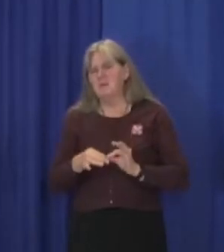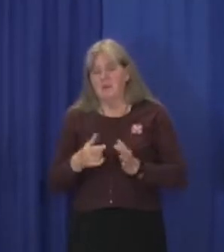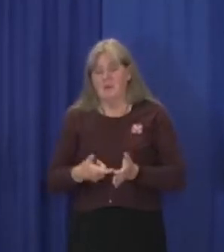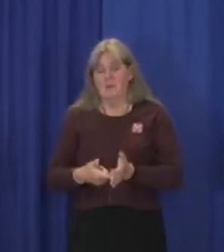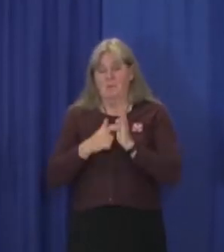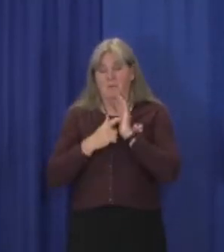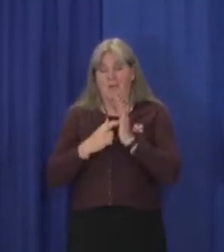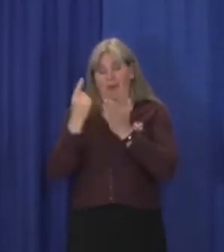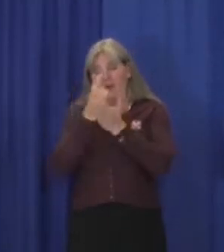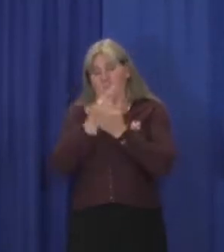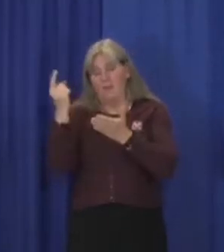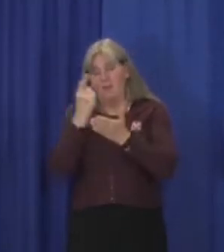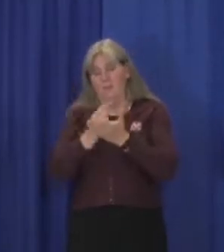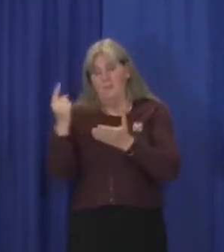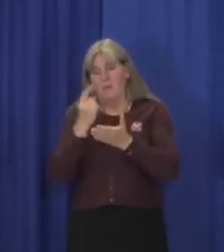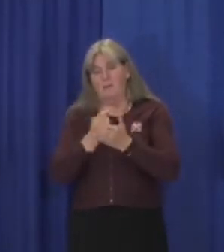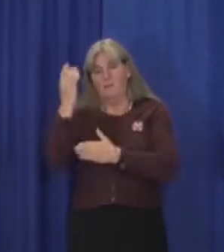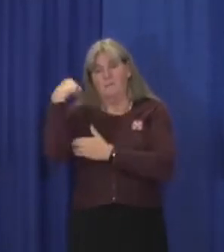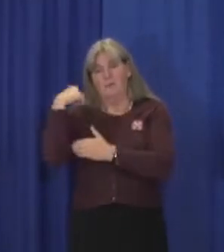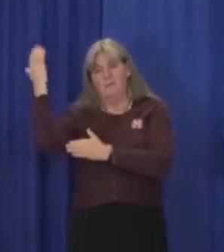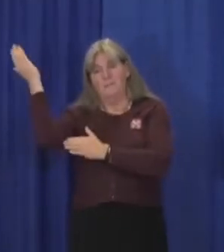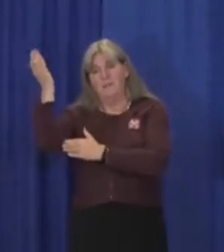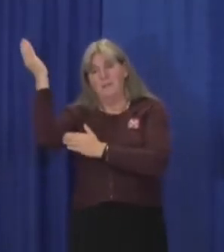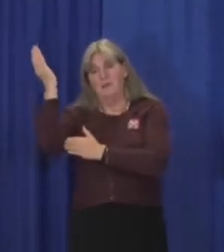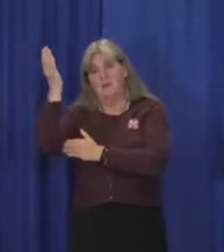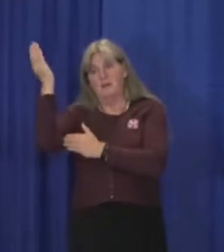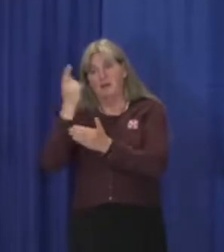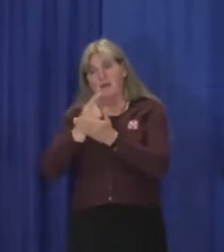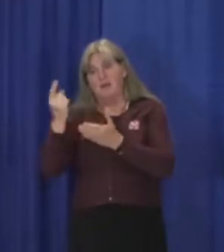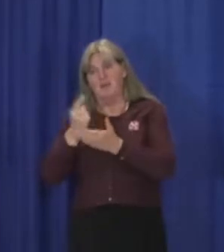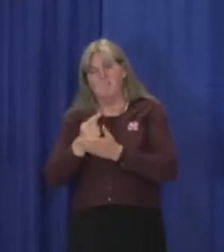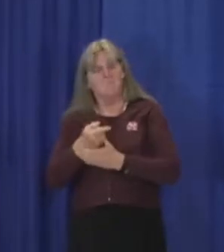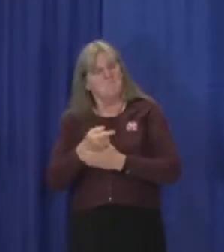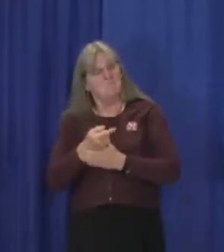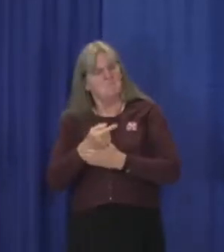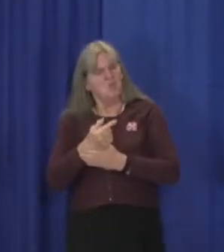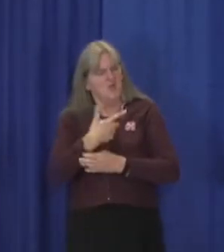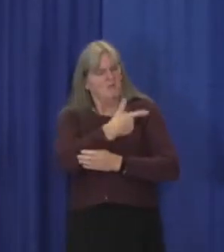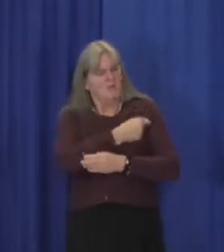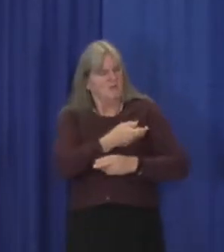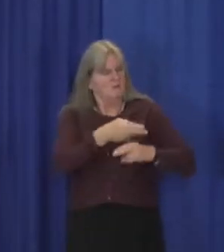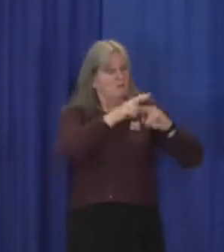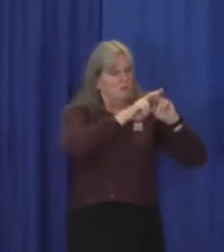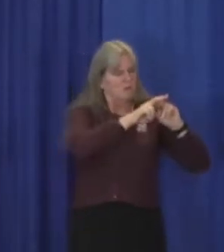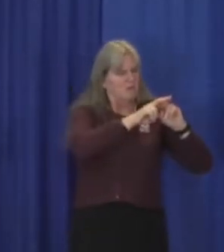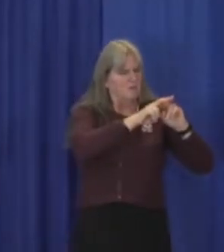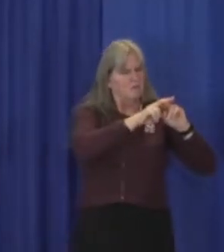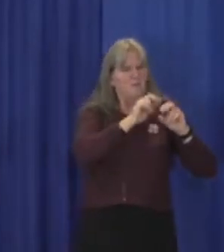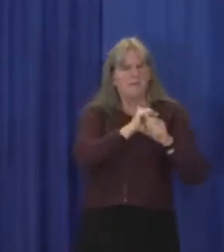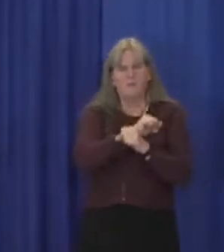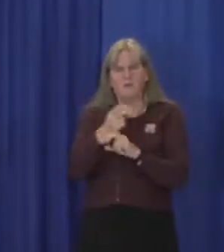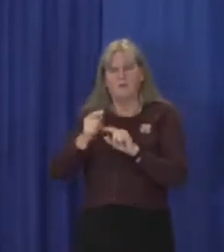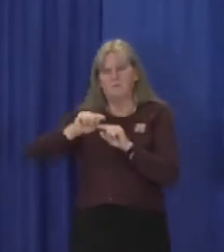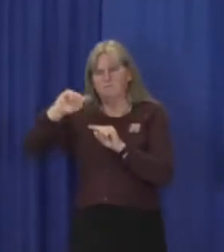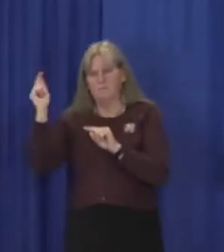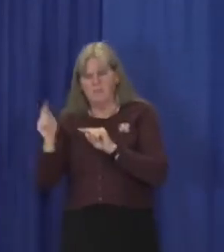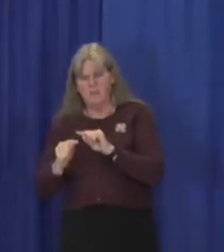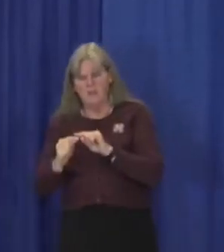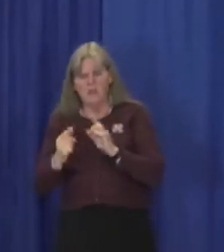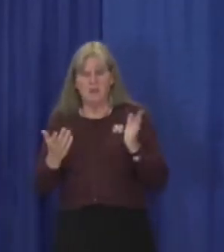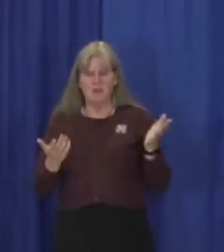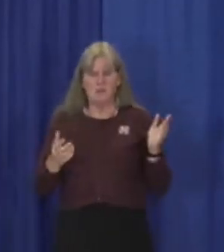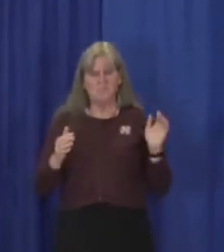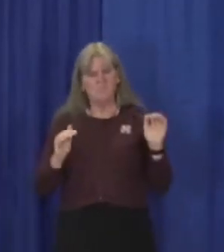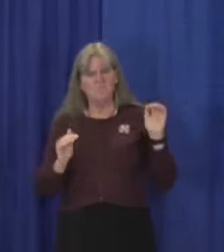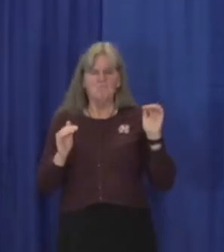regular updates tapers off, as our vaccine uptake continues to rise and our current cases continue